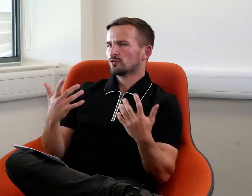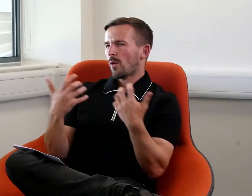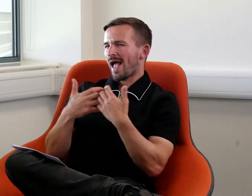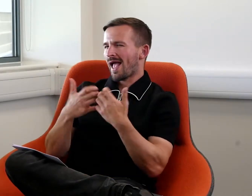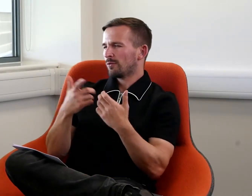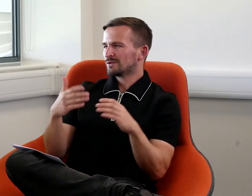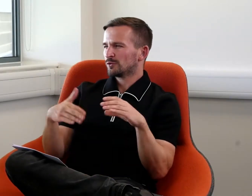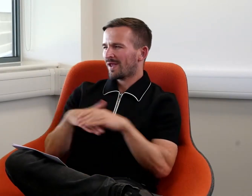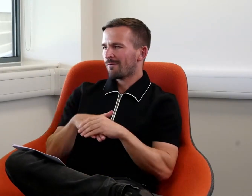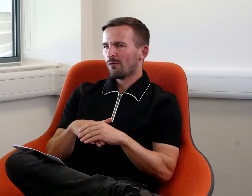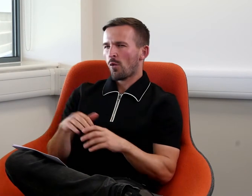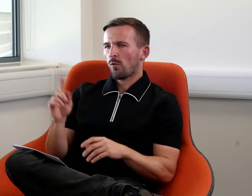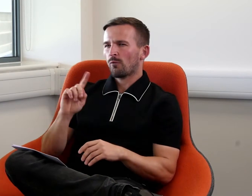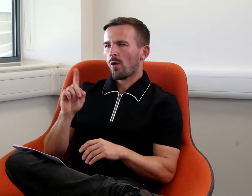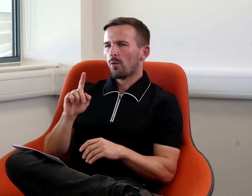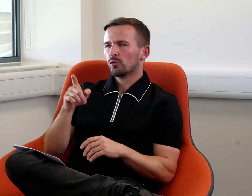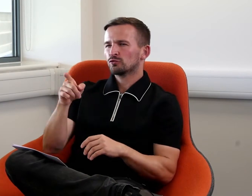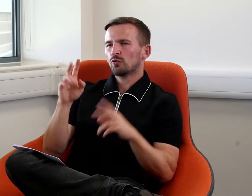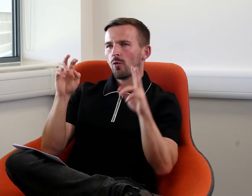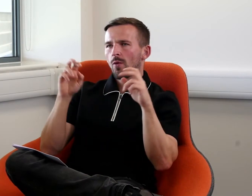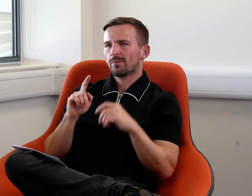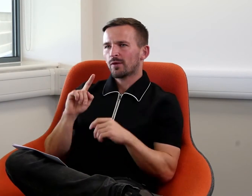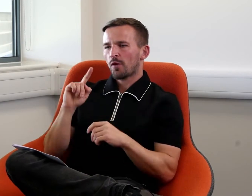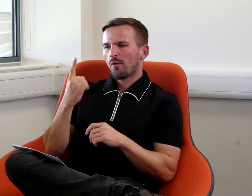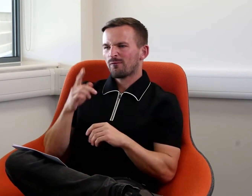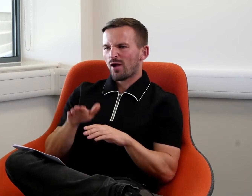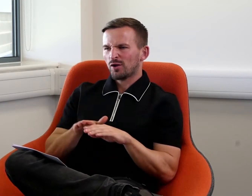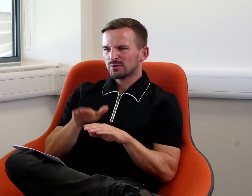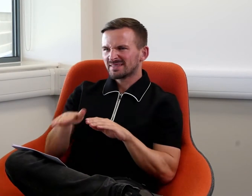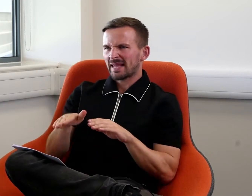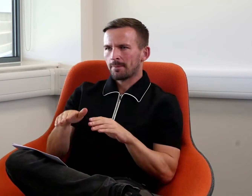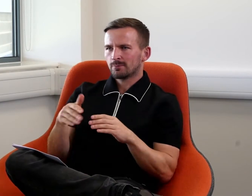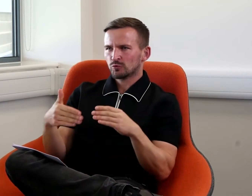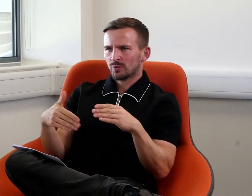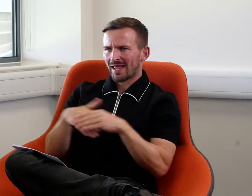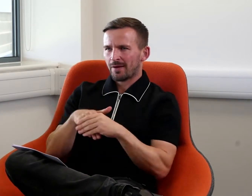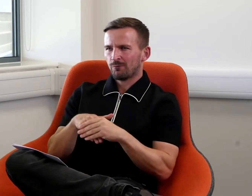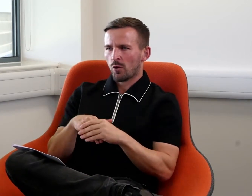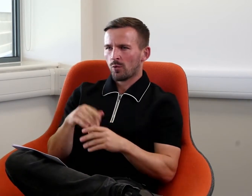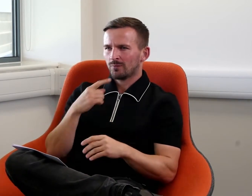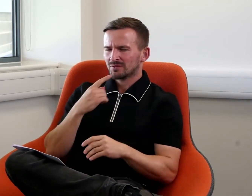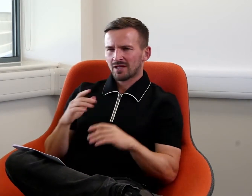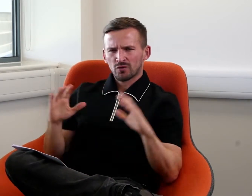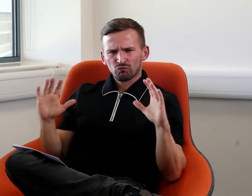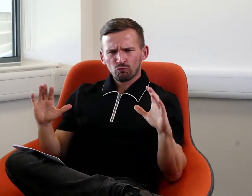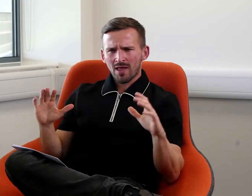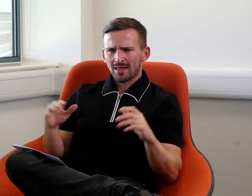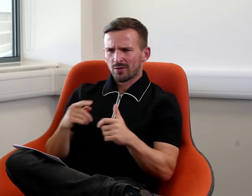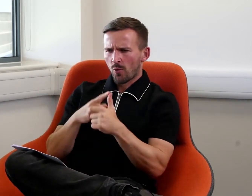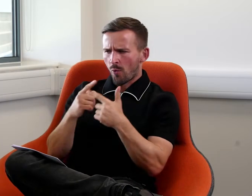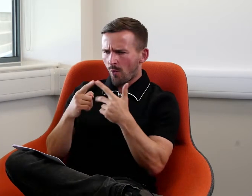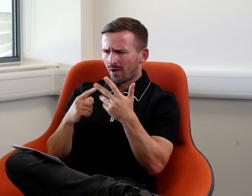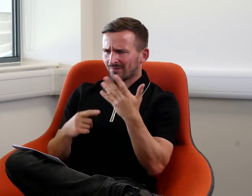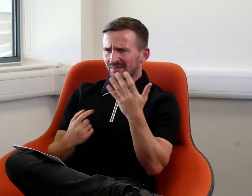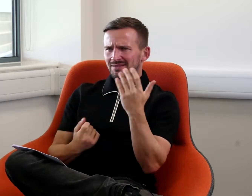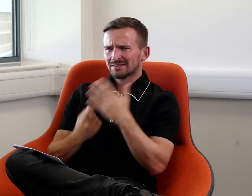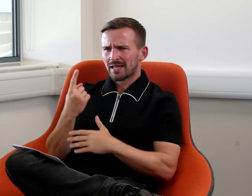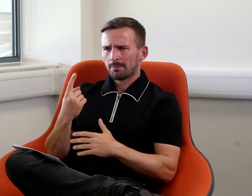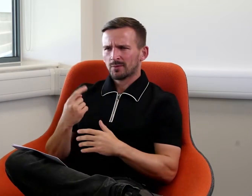Oh, brilliant. And then how did you get involved? So what is the first sort of step from going from that background and that